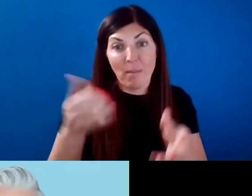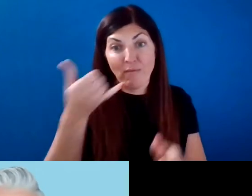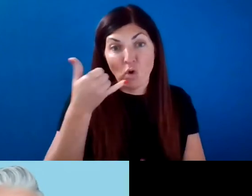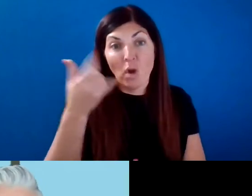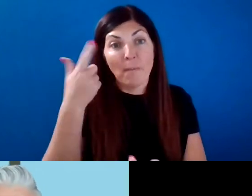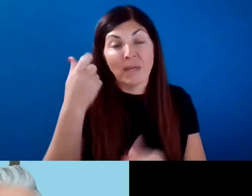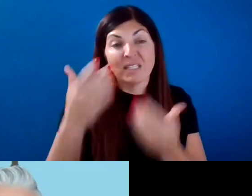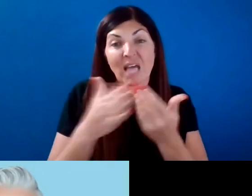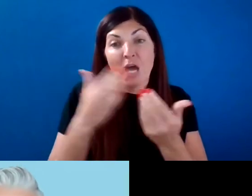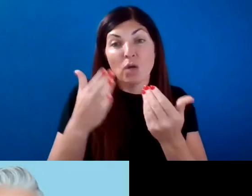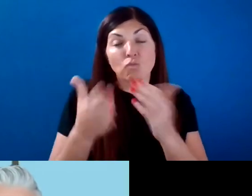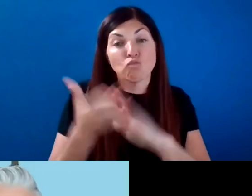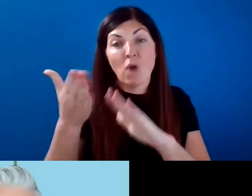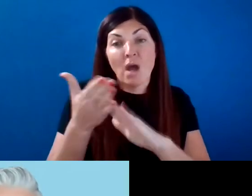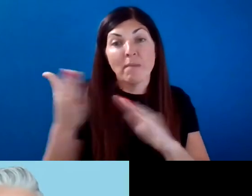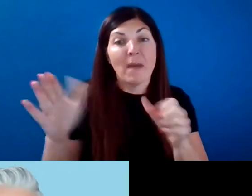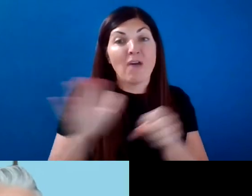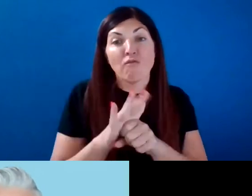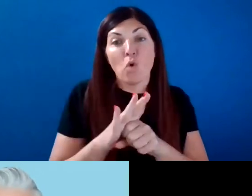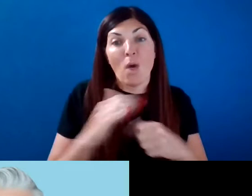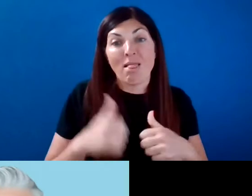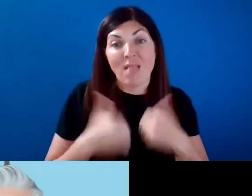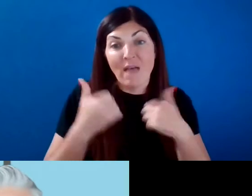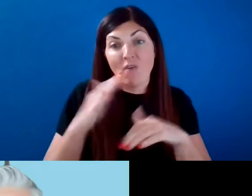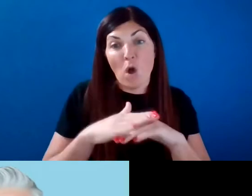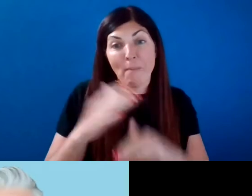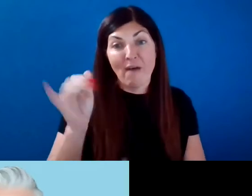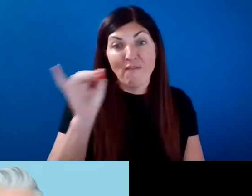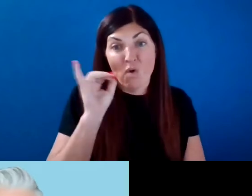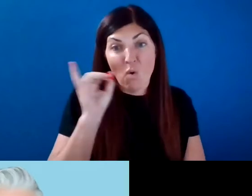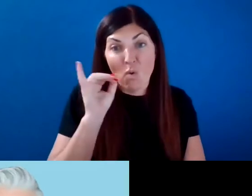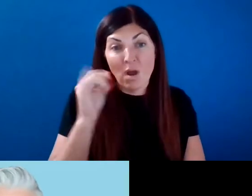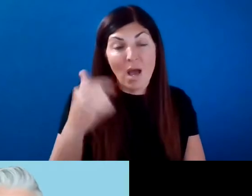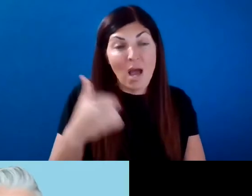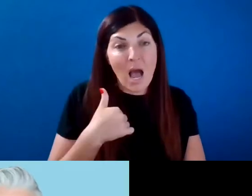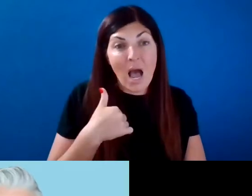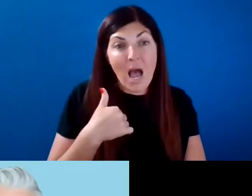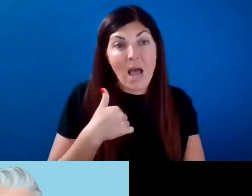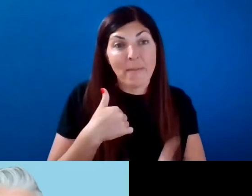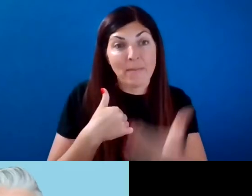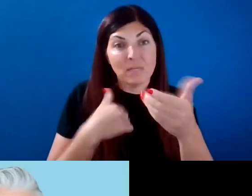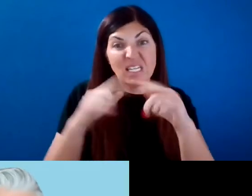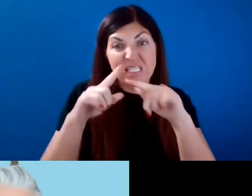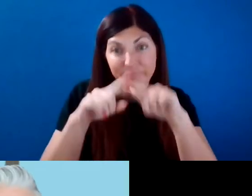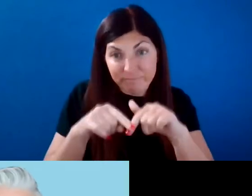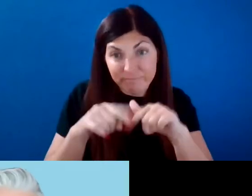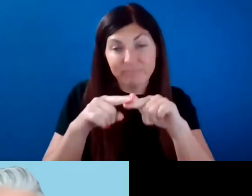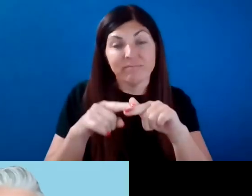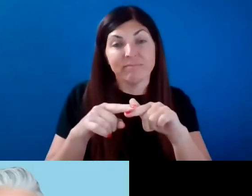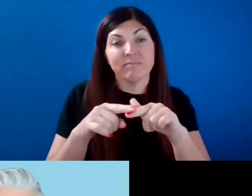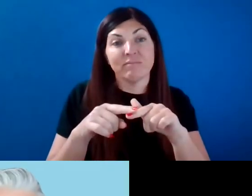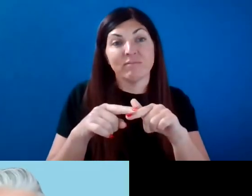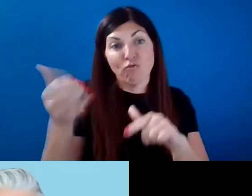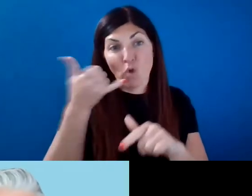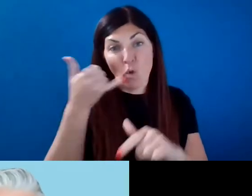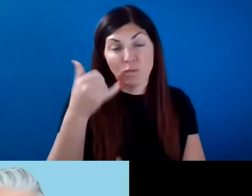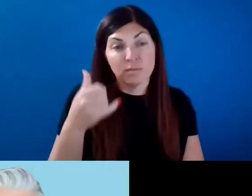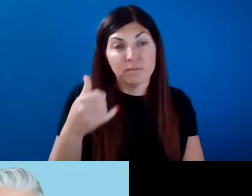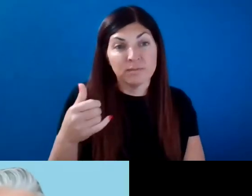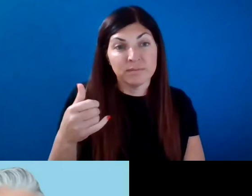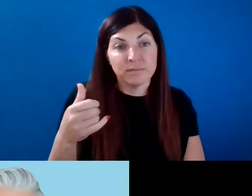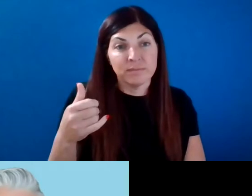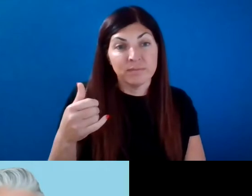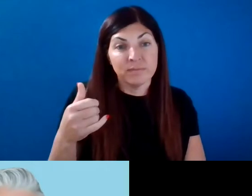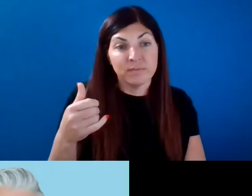my entire life through my cell phone. I am one of those massive cell phone super users. So despite the fact that